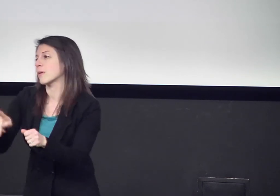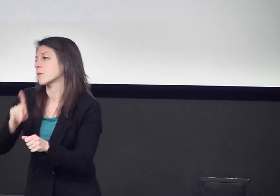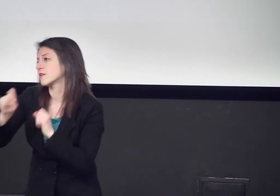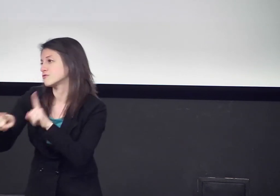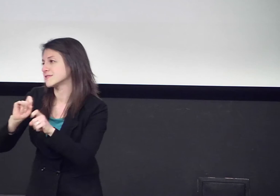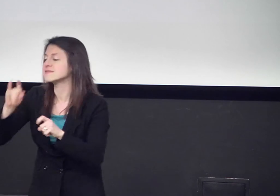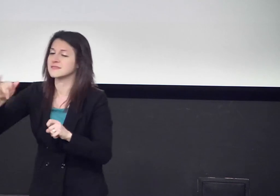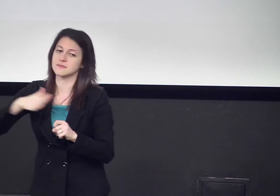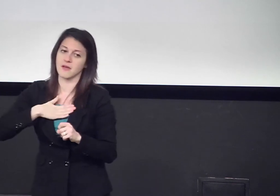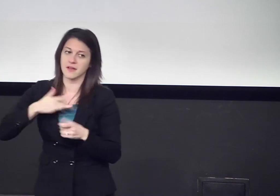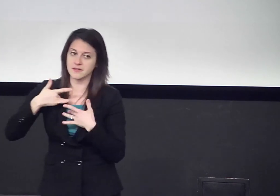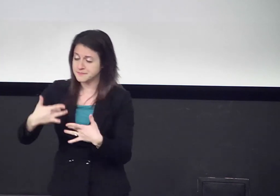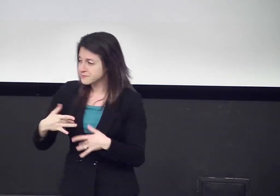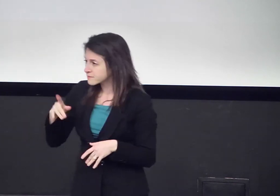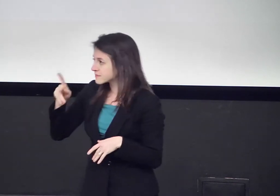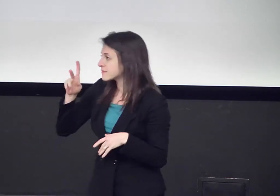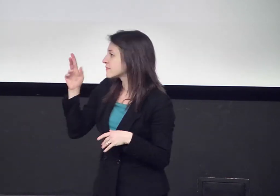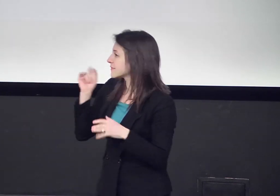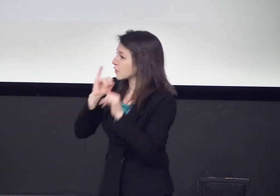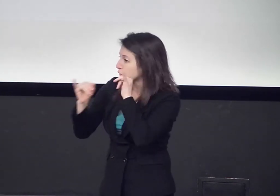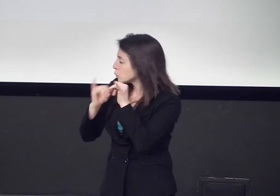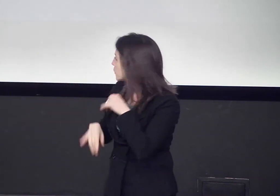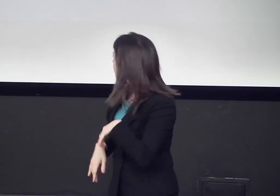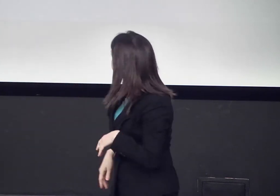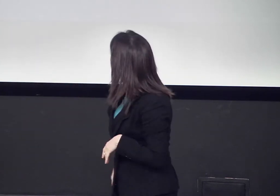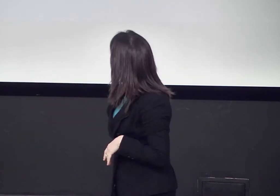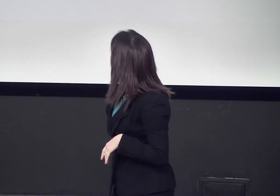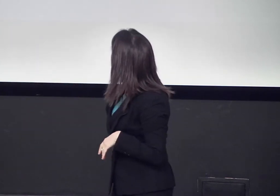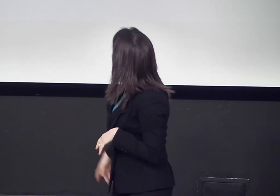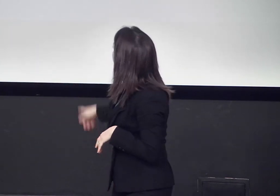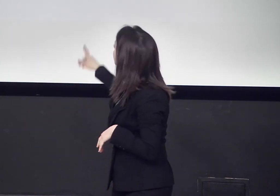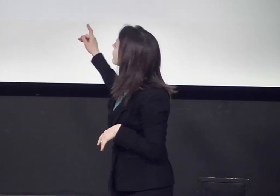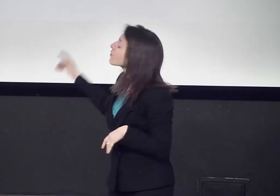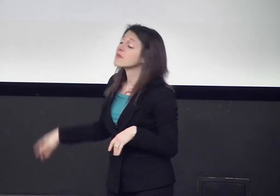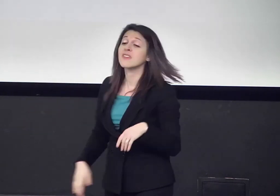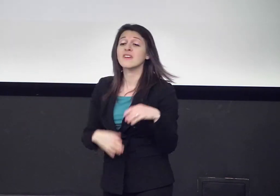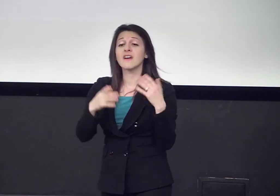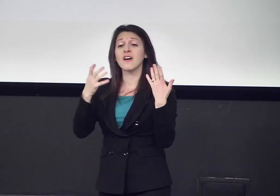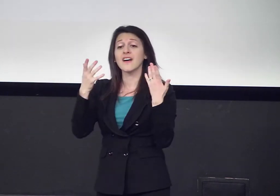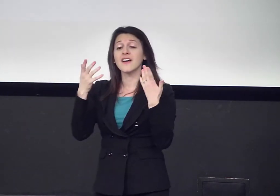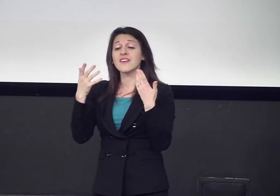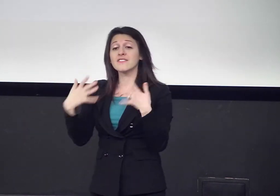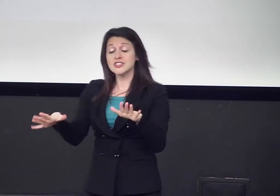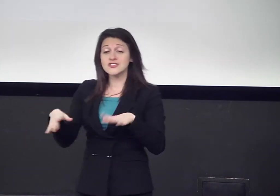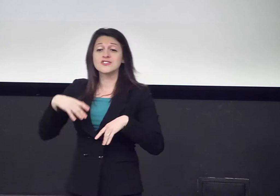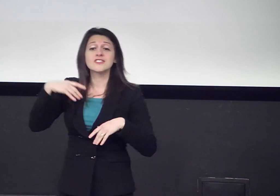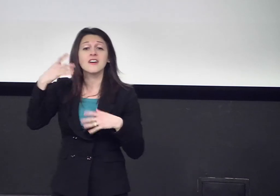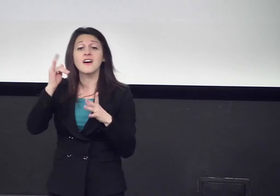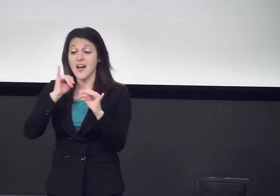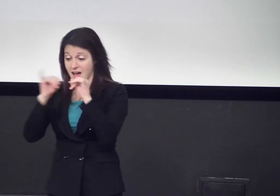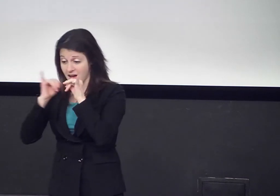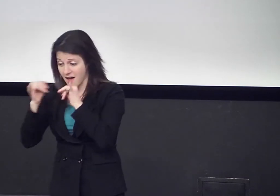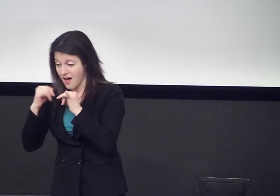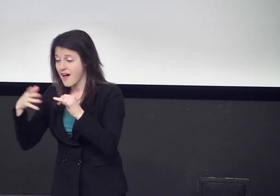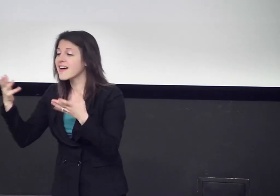that I wanted to engage more in a discussion about, I would ask additional questions.